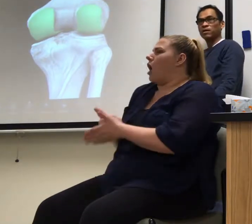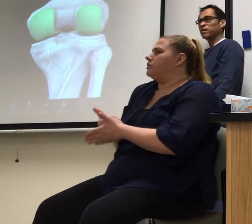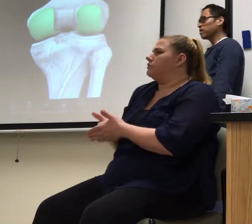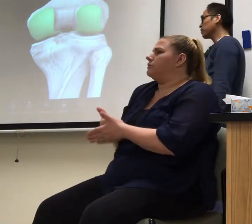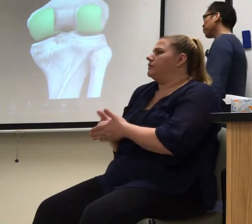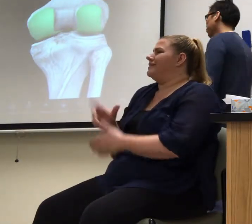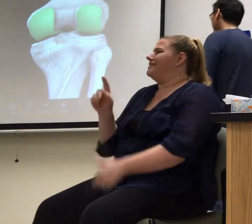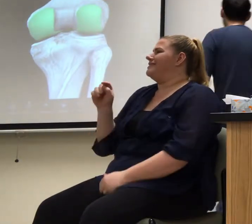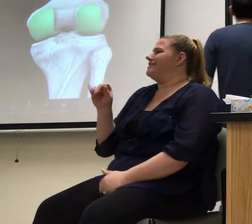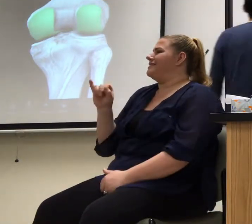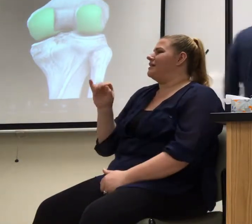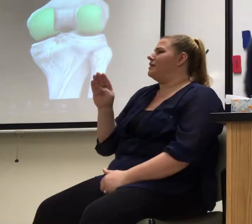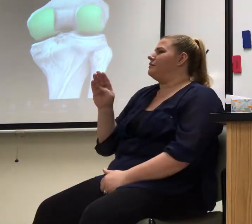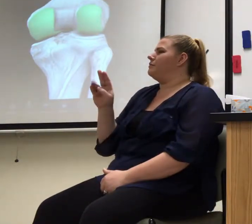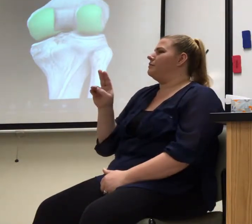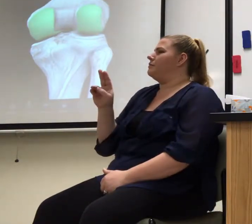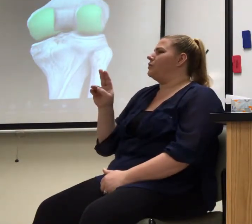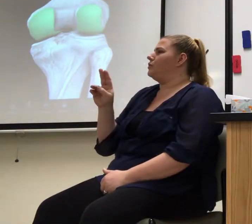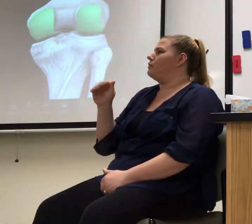knee.